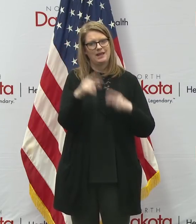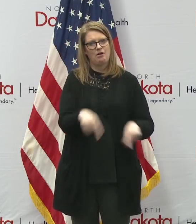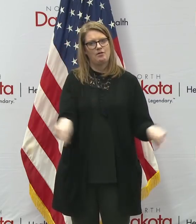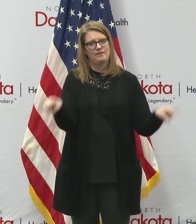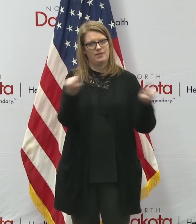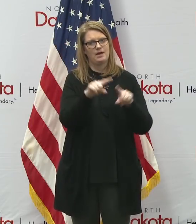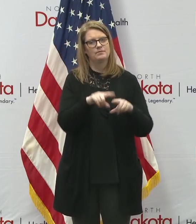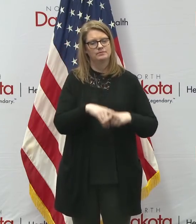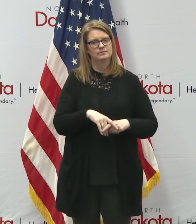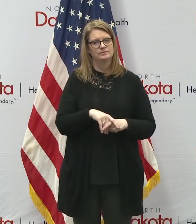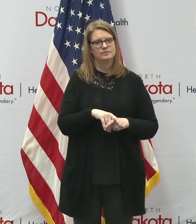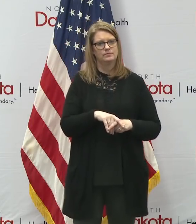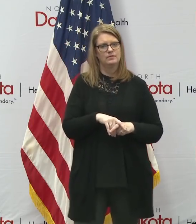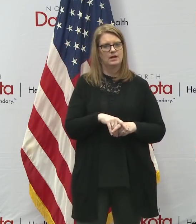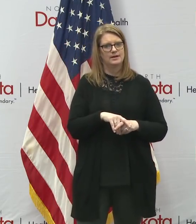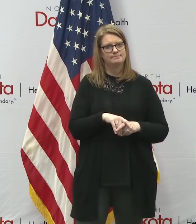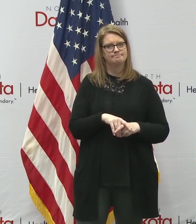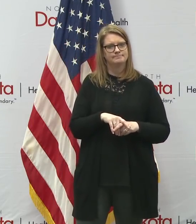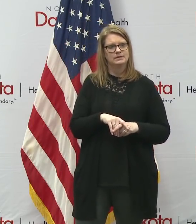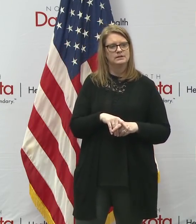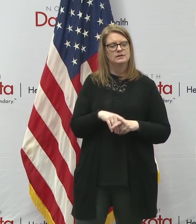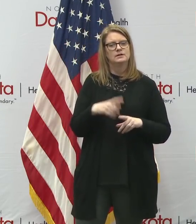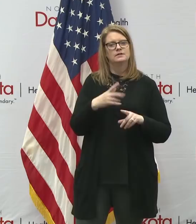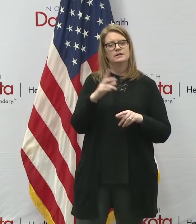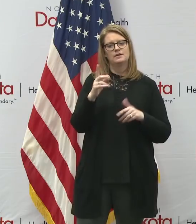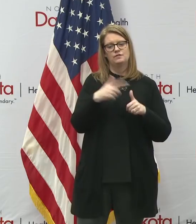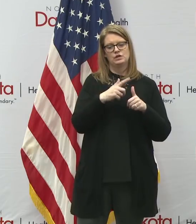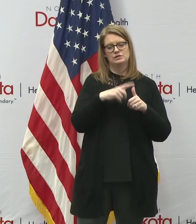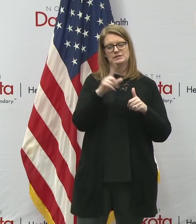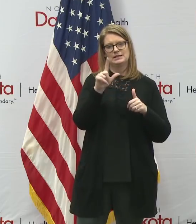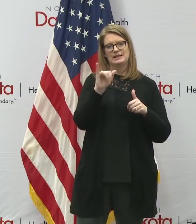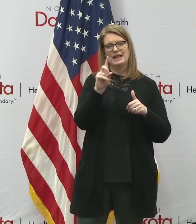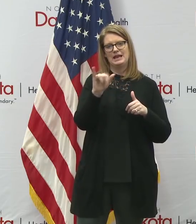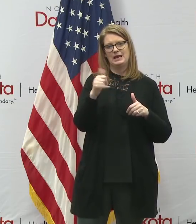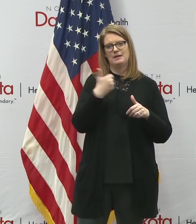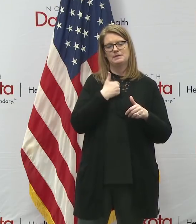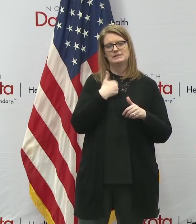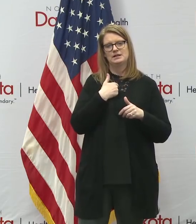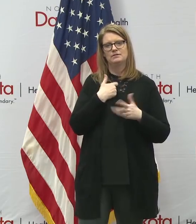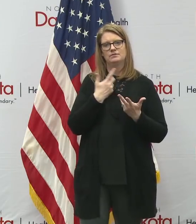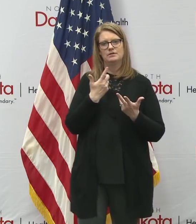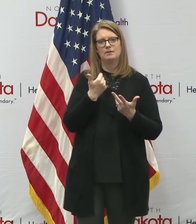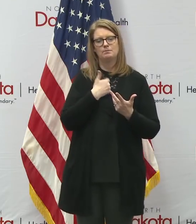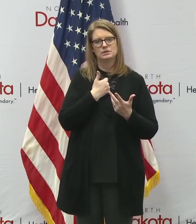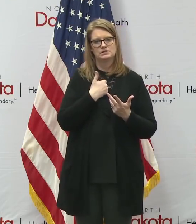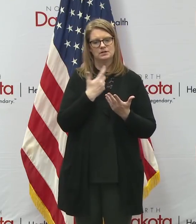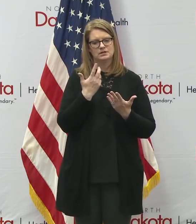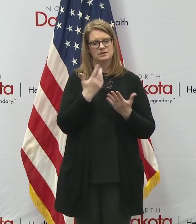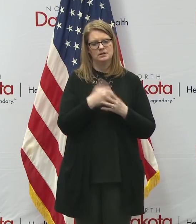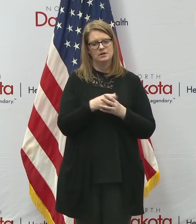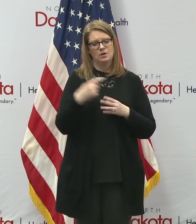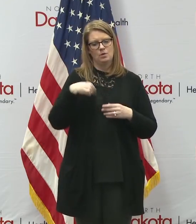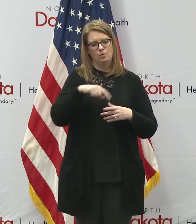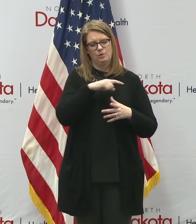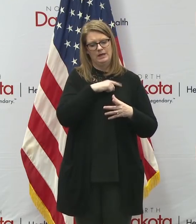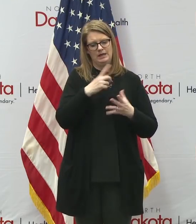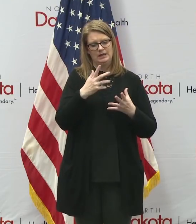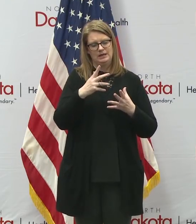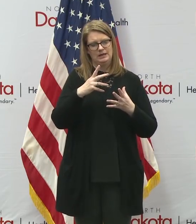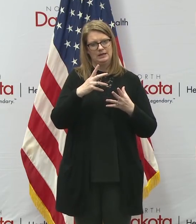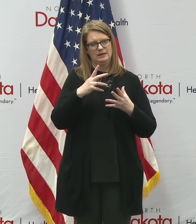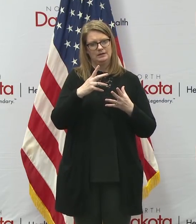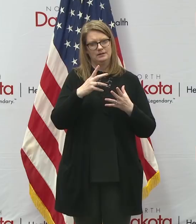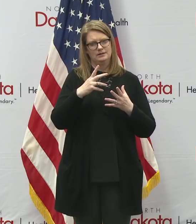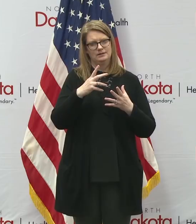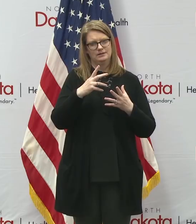for what they're doing. And on behalf of the First Lady and myself, I do want to offer a personal note. We do receive a lot